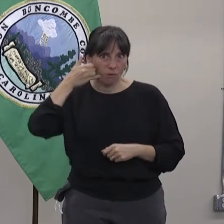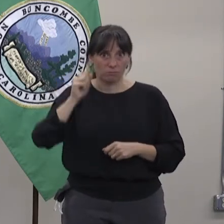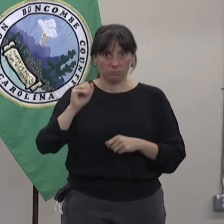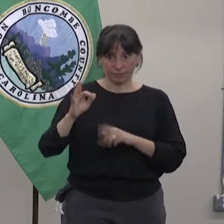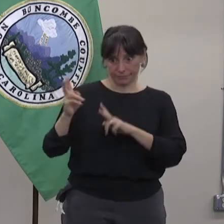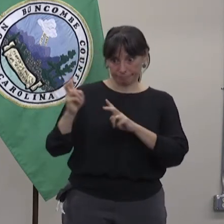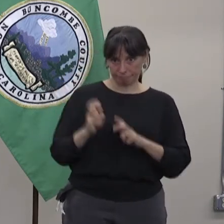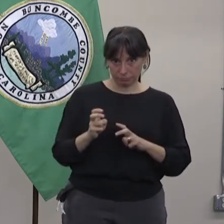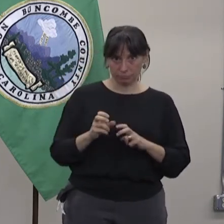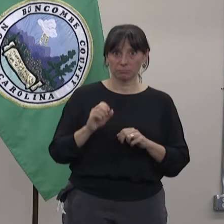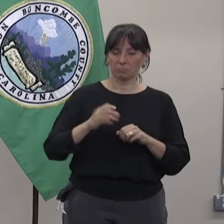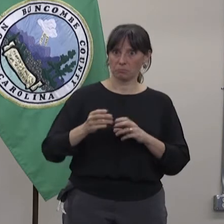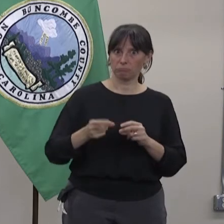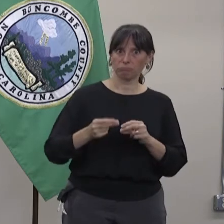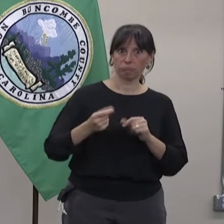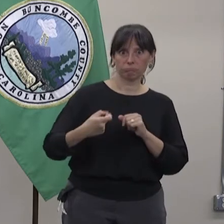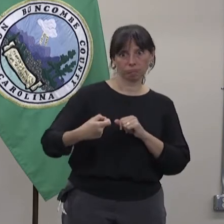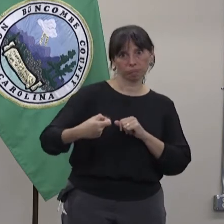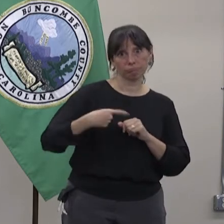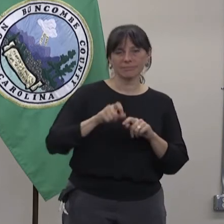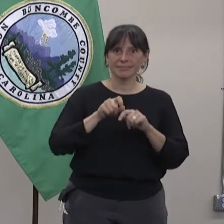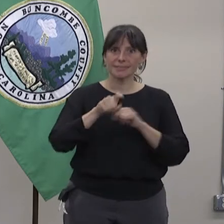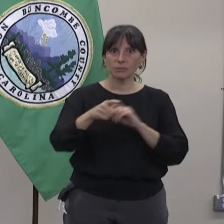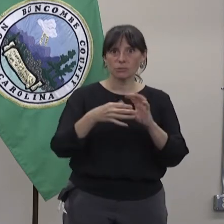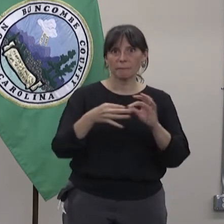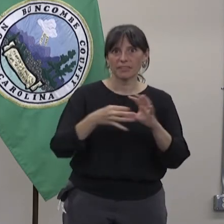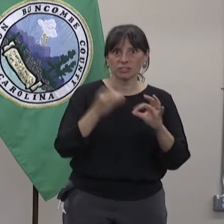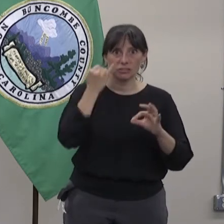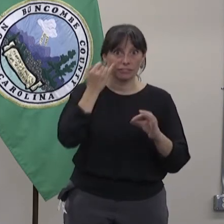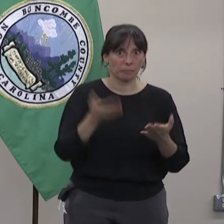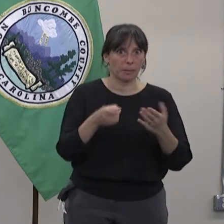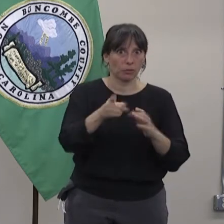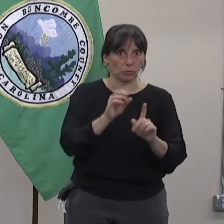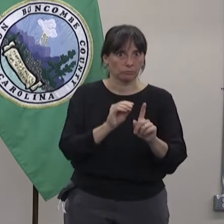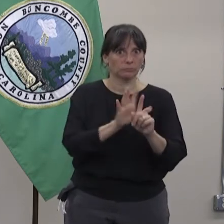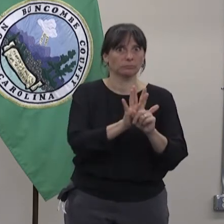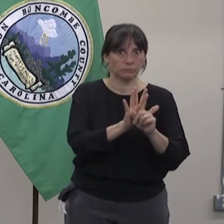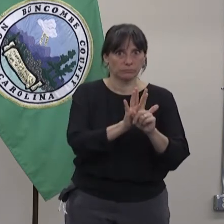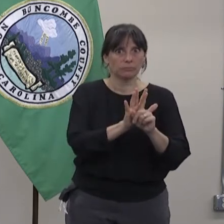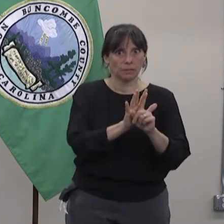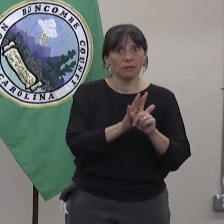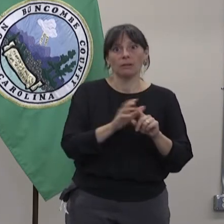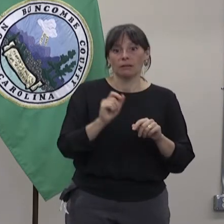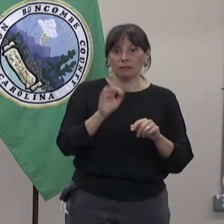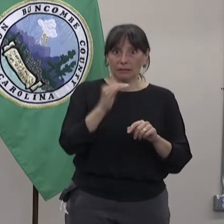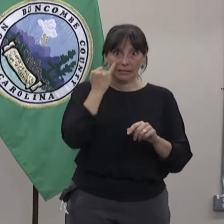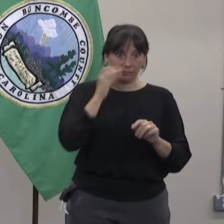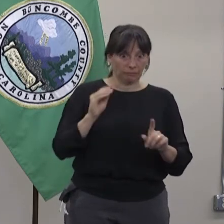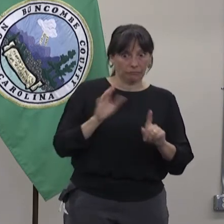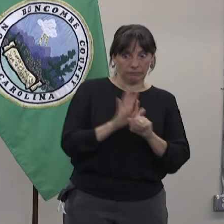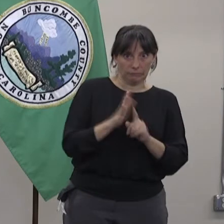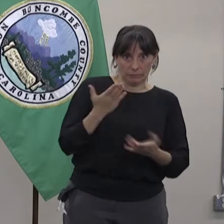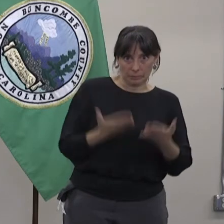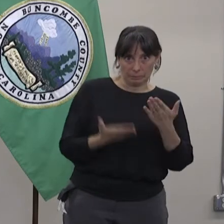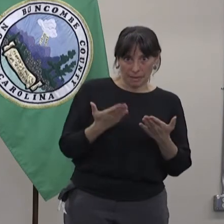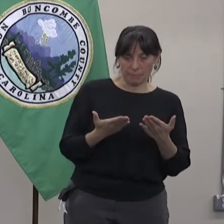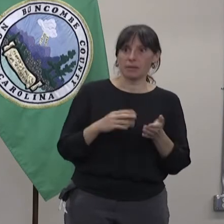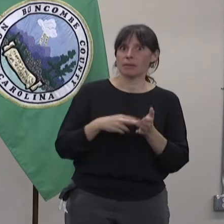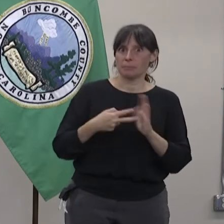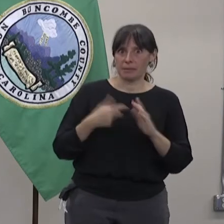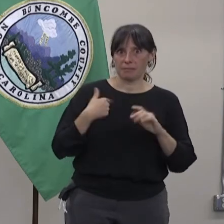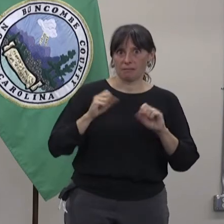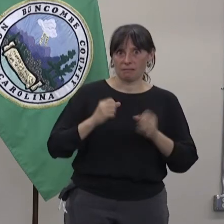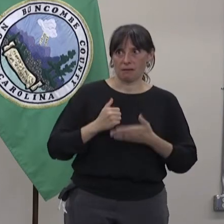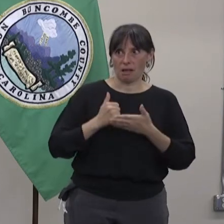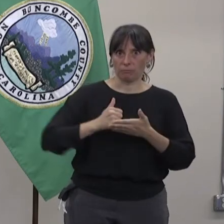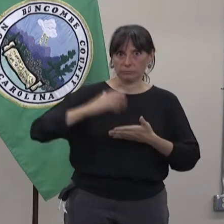been exposed to COVID-19, allowing you to reduce the risk of illness for you and your loved